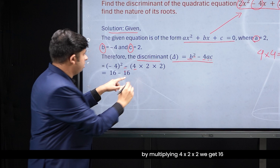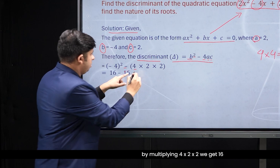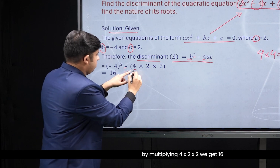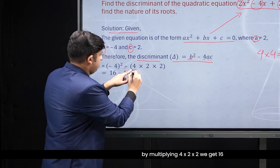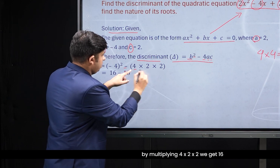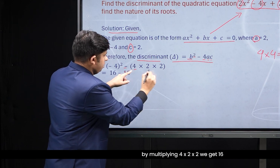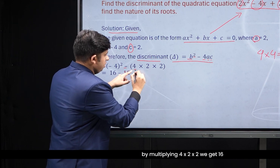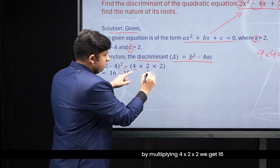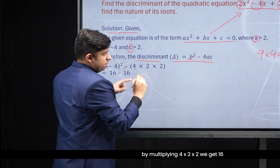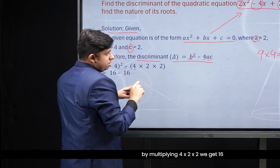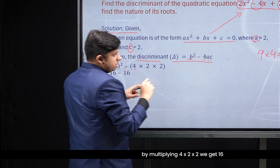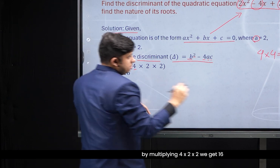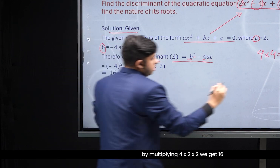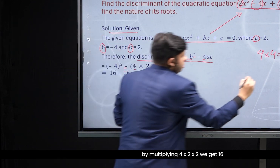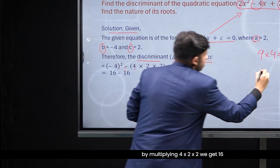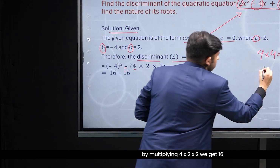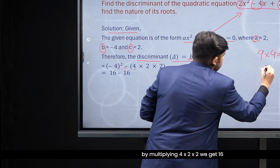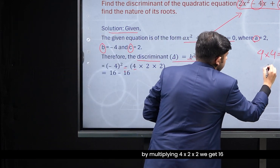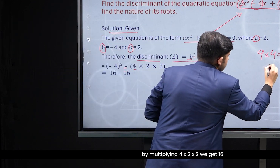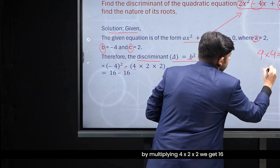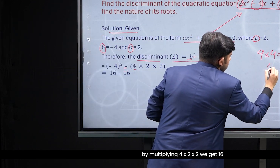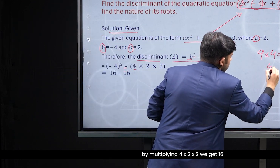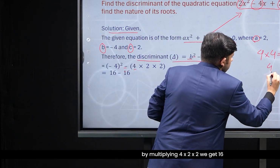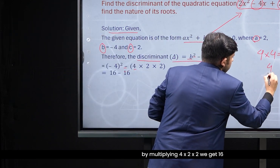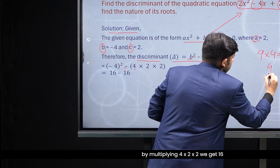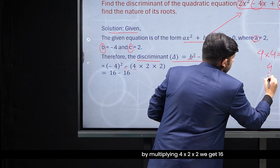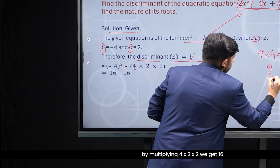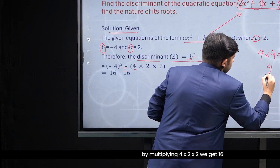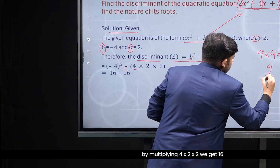By multiplying 4 into 2 into 2, we get 16.